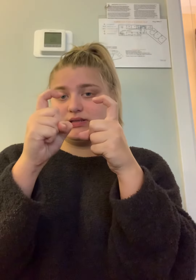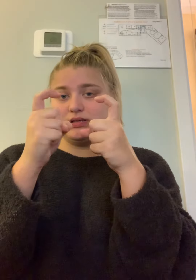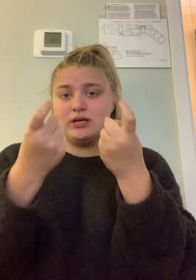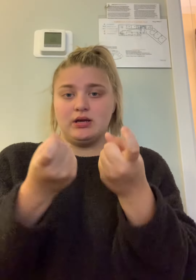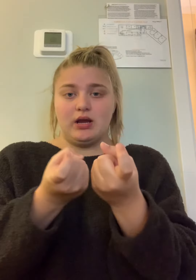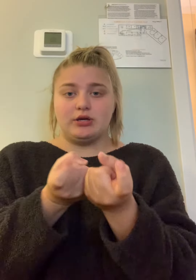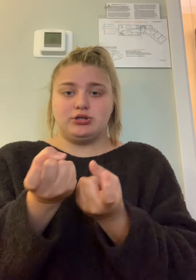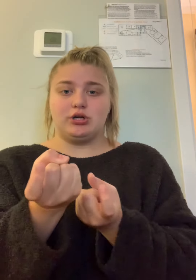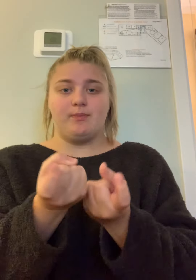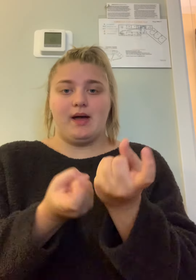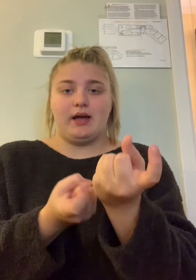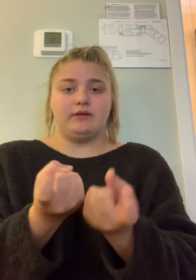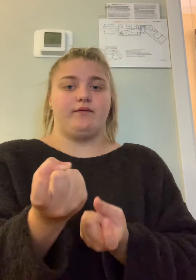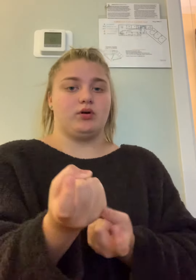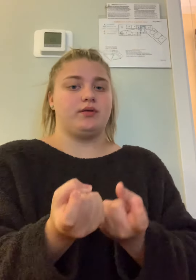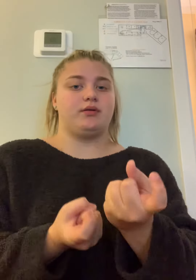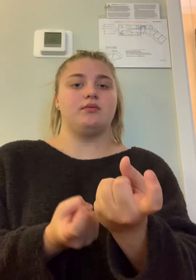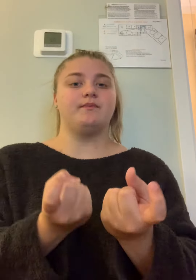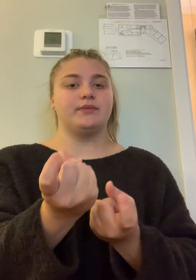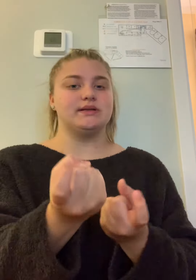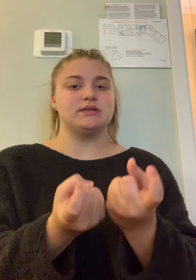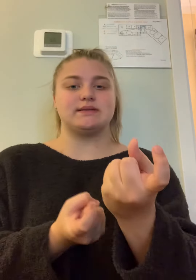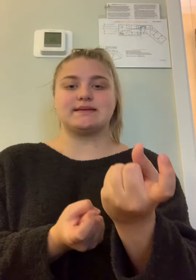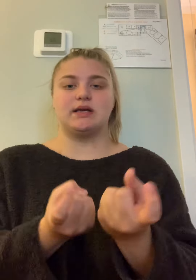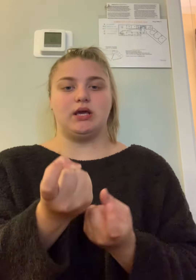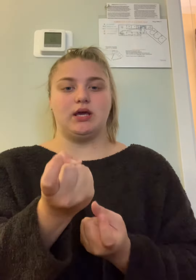and you're just going to go back and forth. This is skiing.